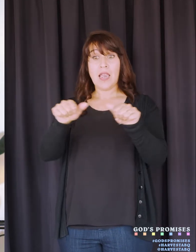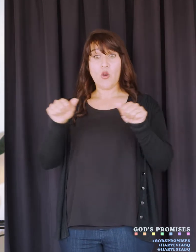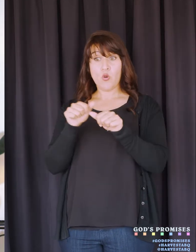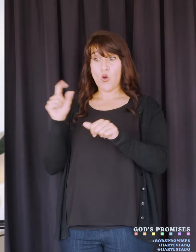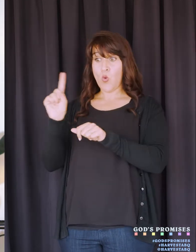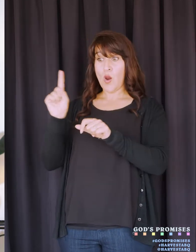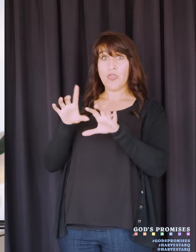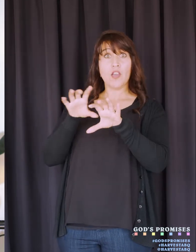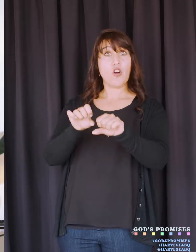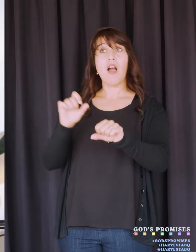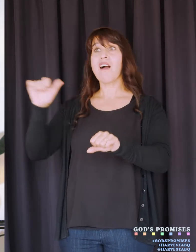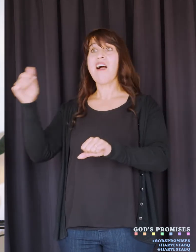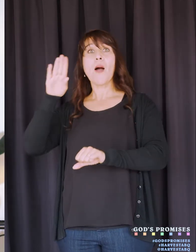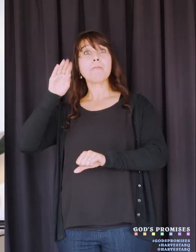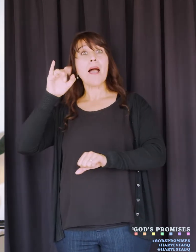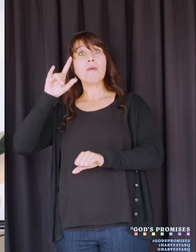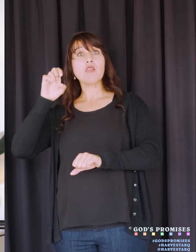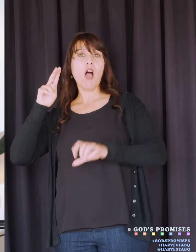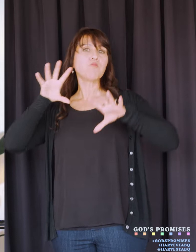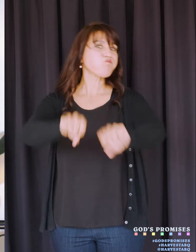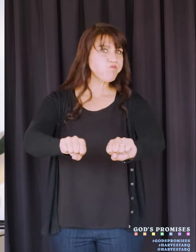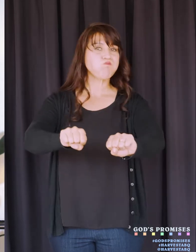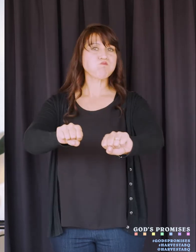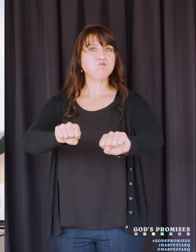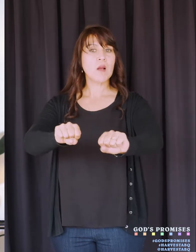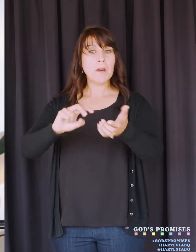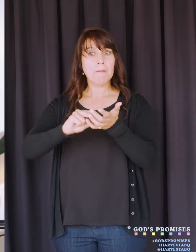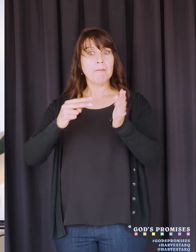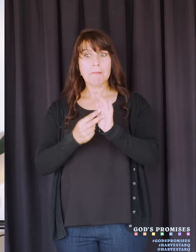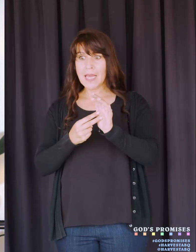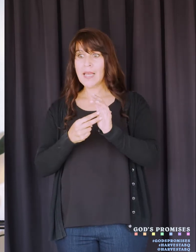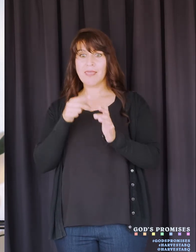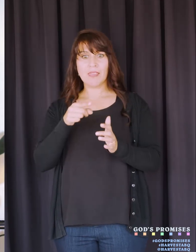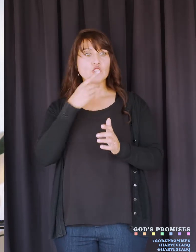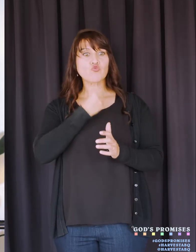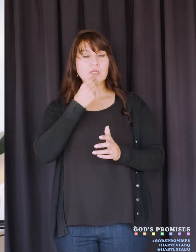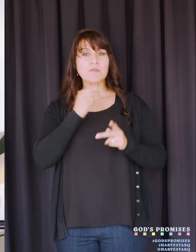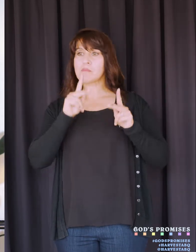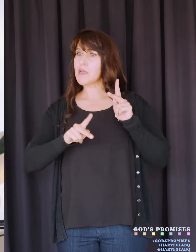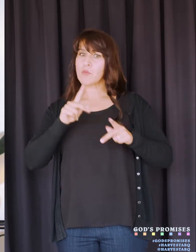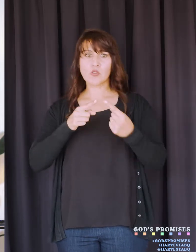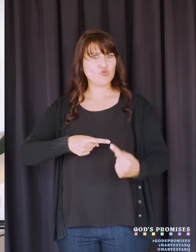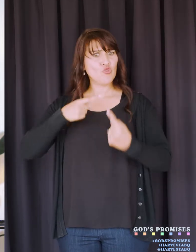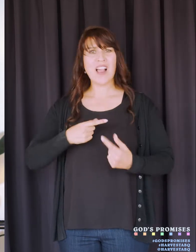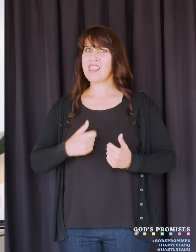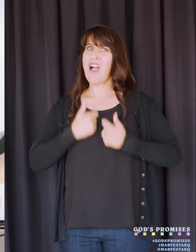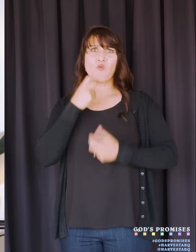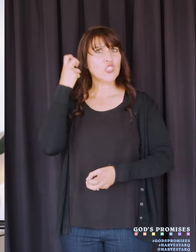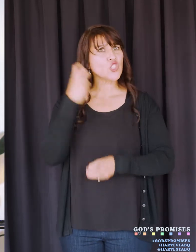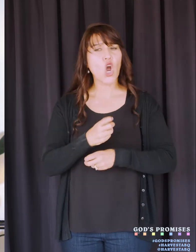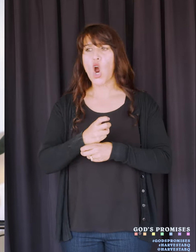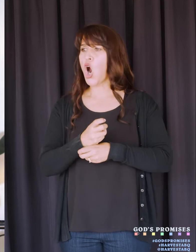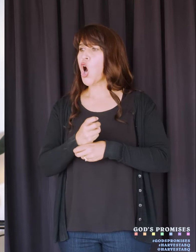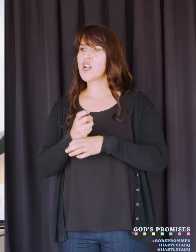Babylon. When this happened, being a Jew in Babylon became increasingly difficult. Life was extremely hard. They